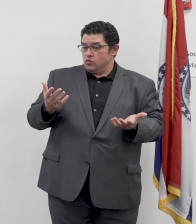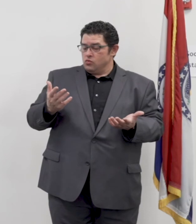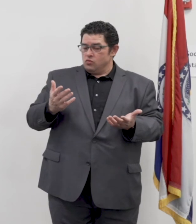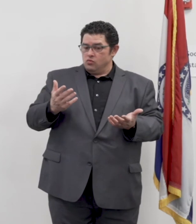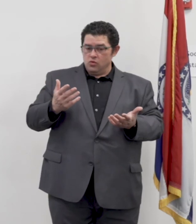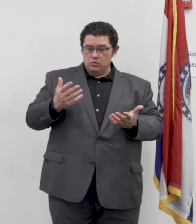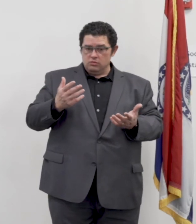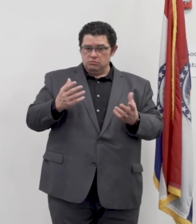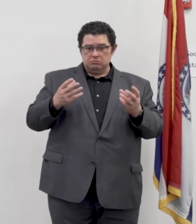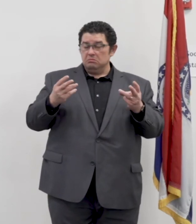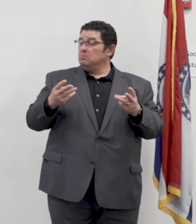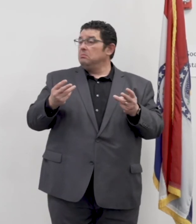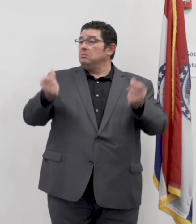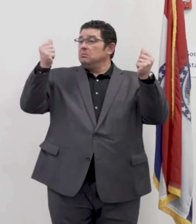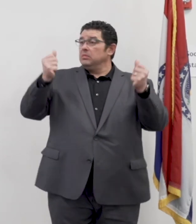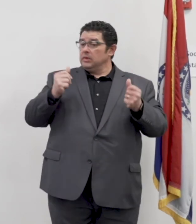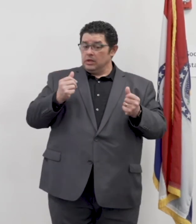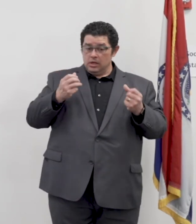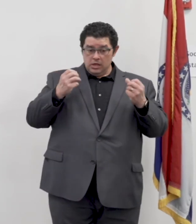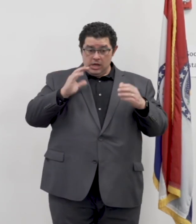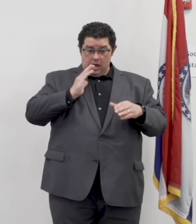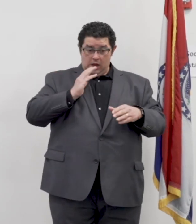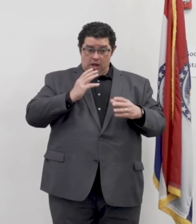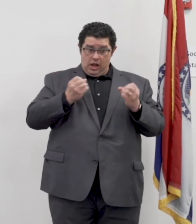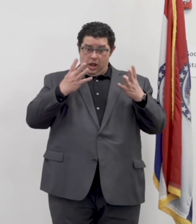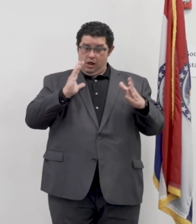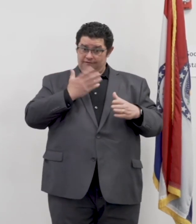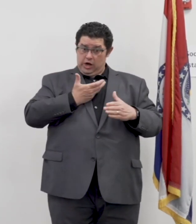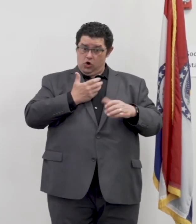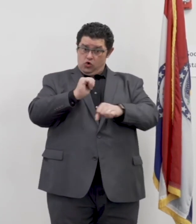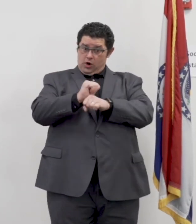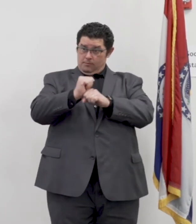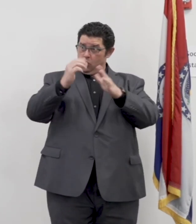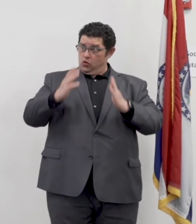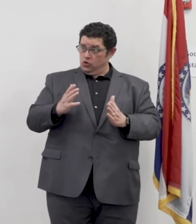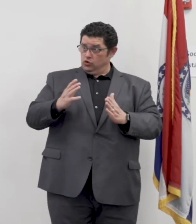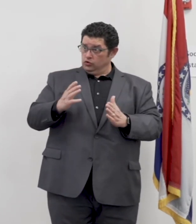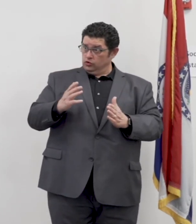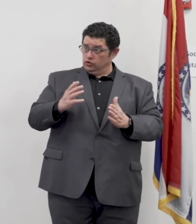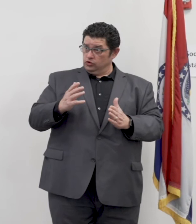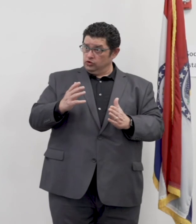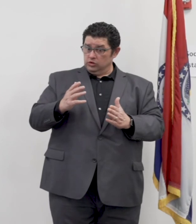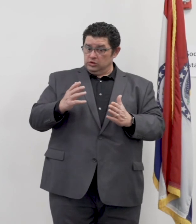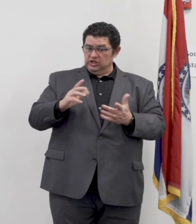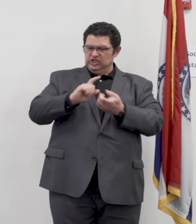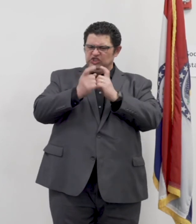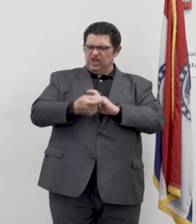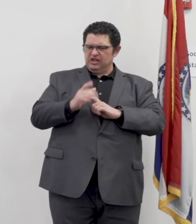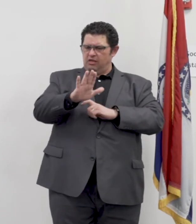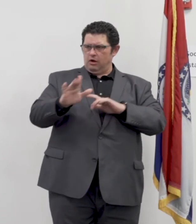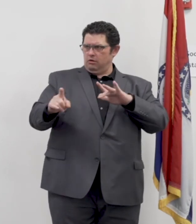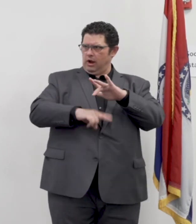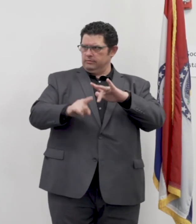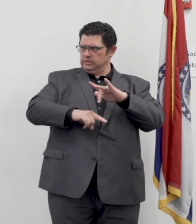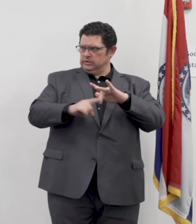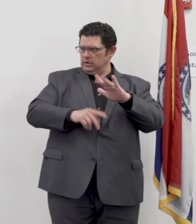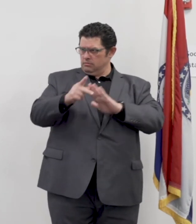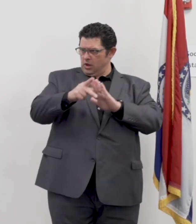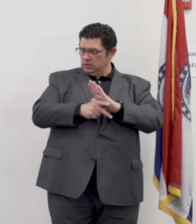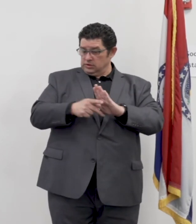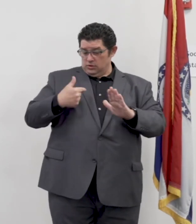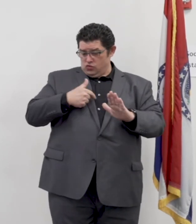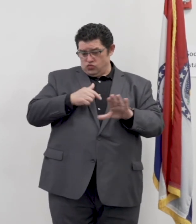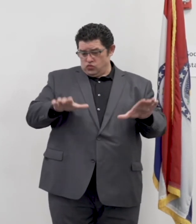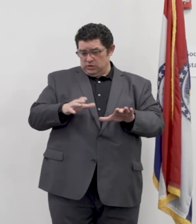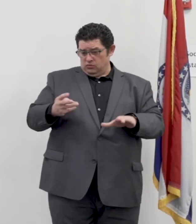immediately a lot of our employers who could do so changed their absentee policy. We did in St. Louis County right away. And we